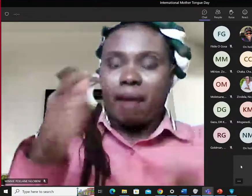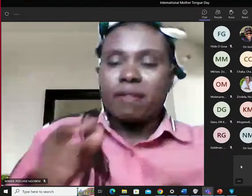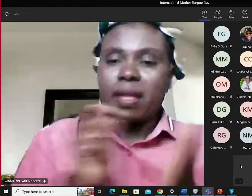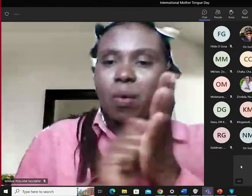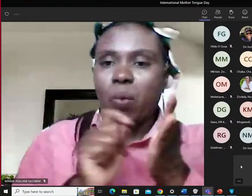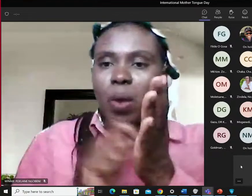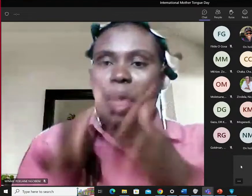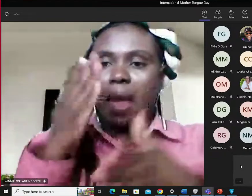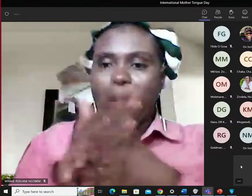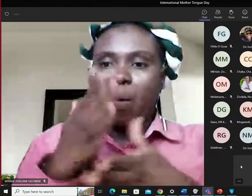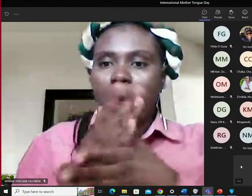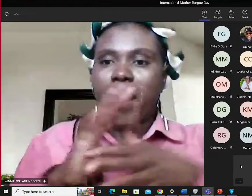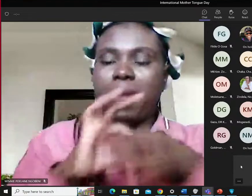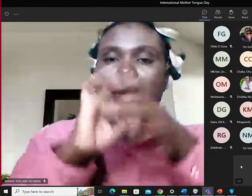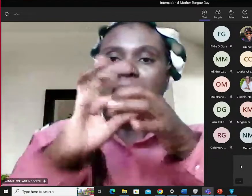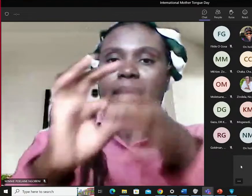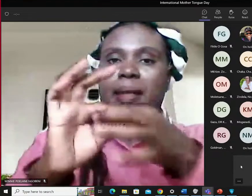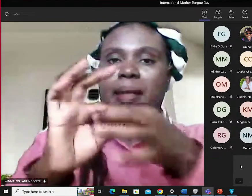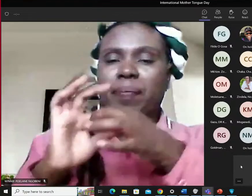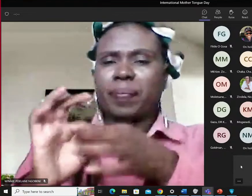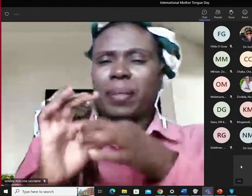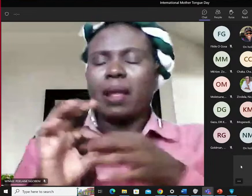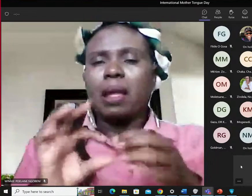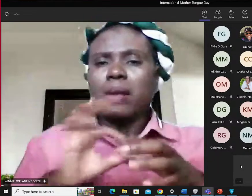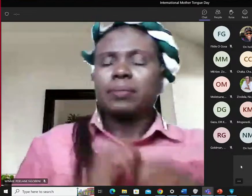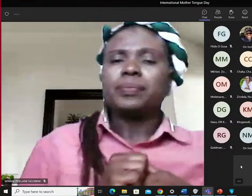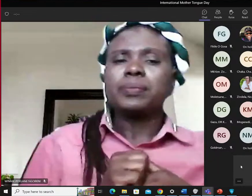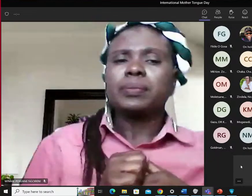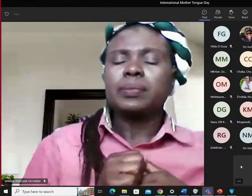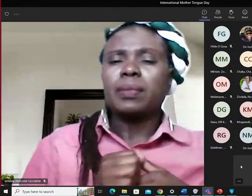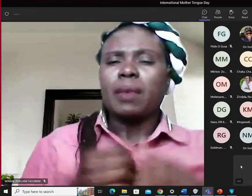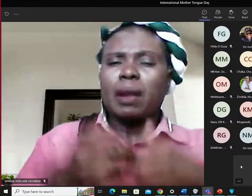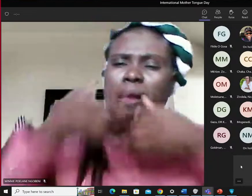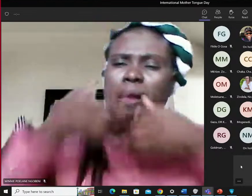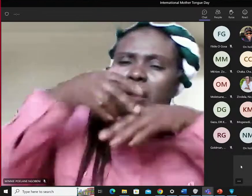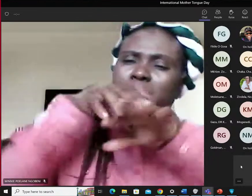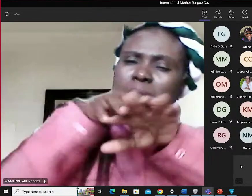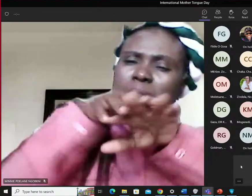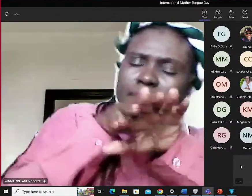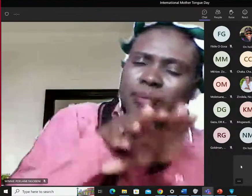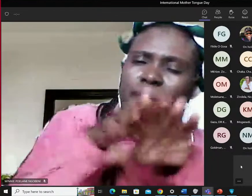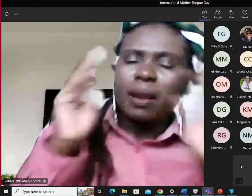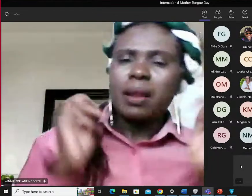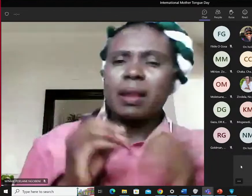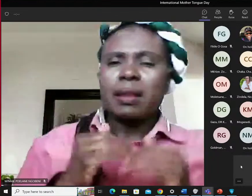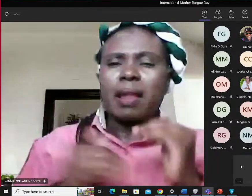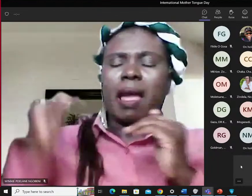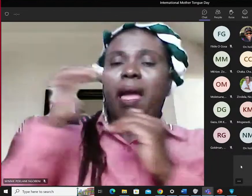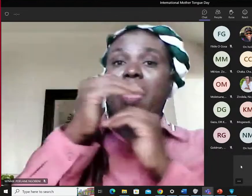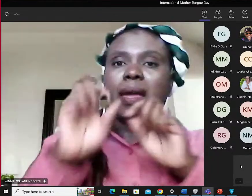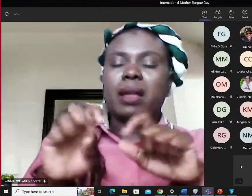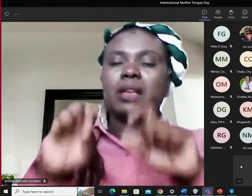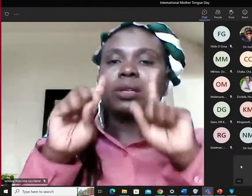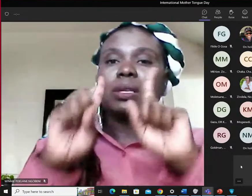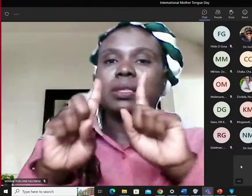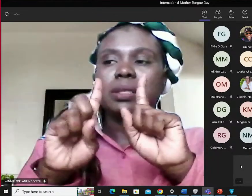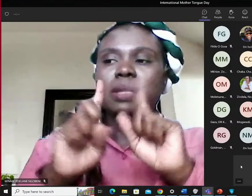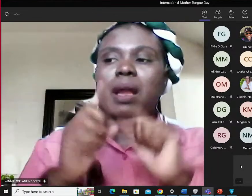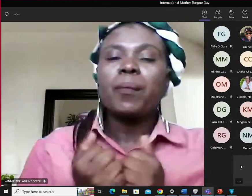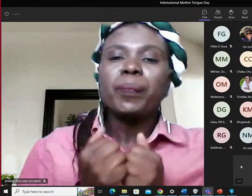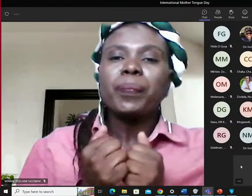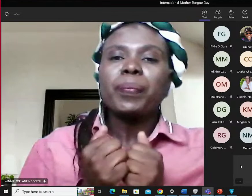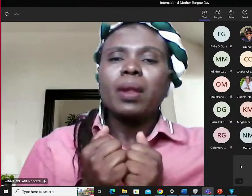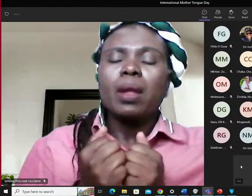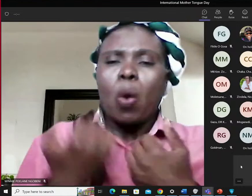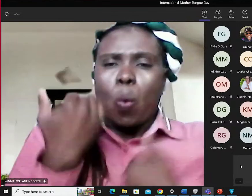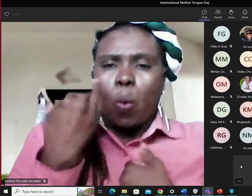Then, in compliance with the language policy for higher education, because some may wonder, we talk language policy, where does it